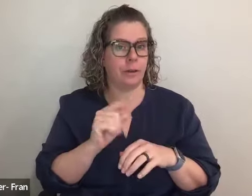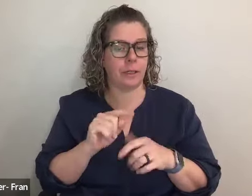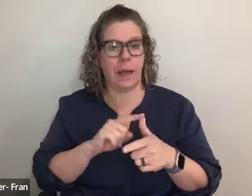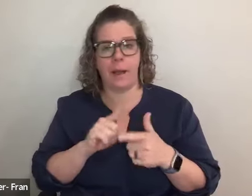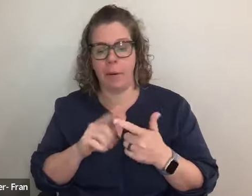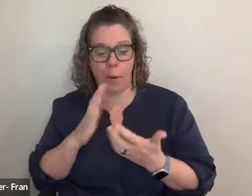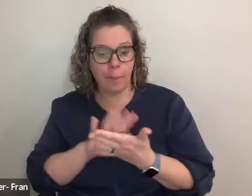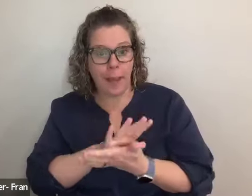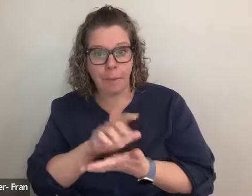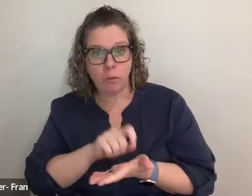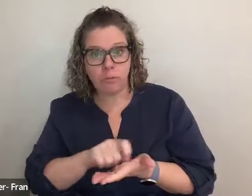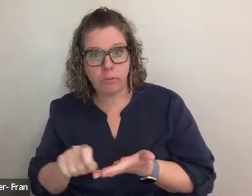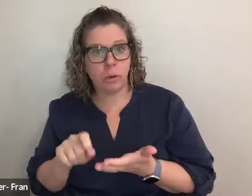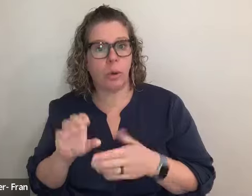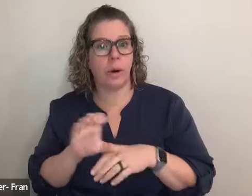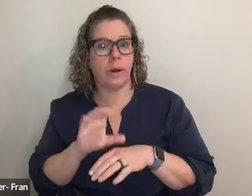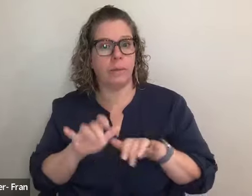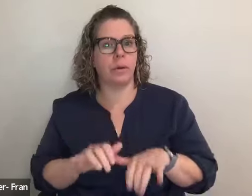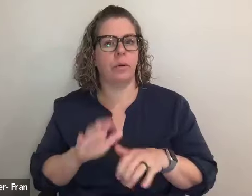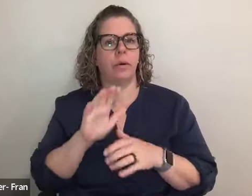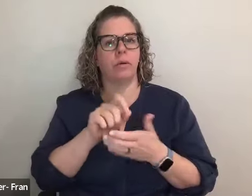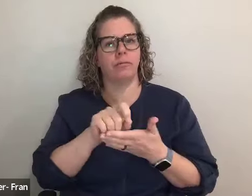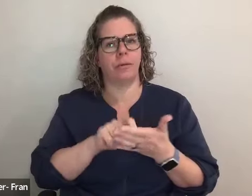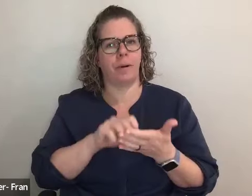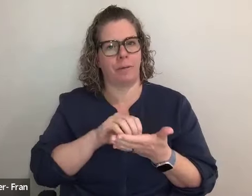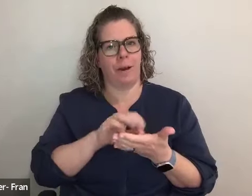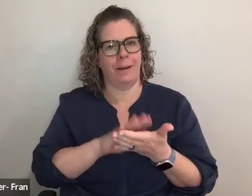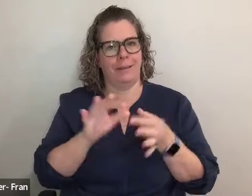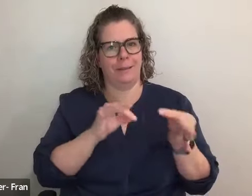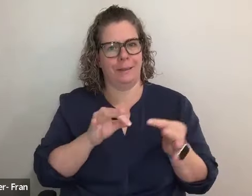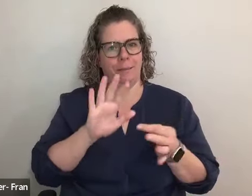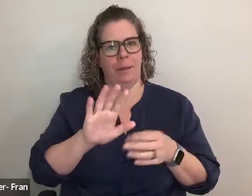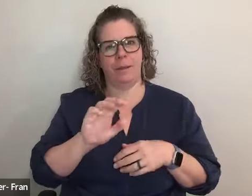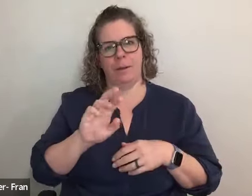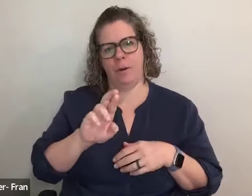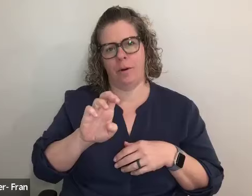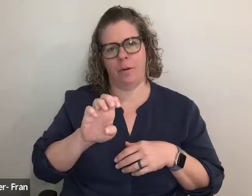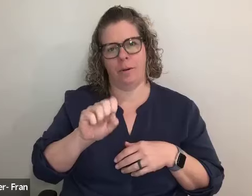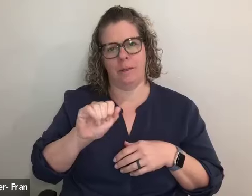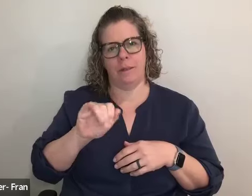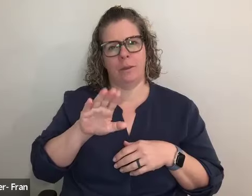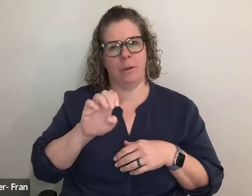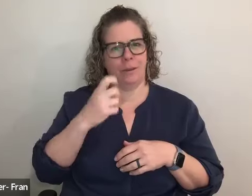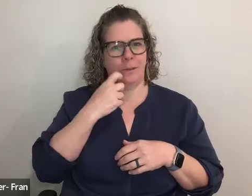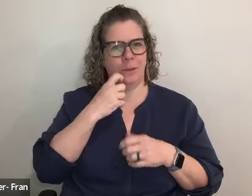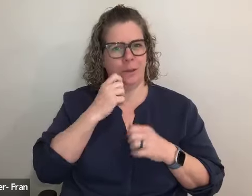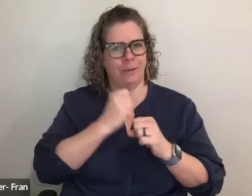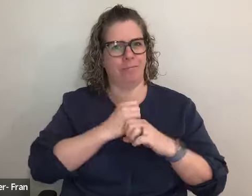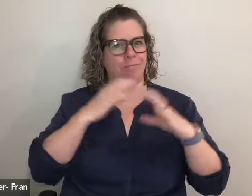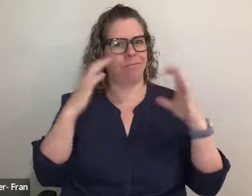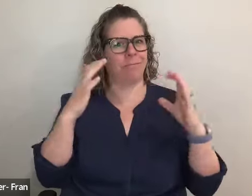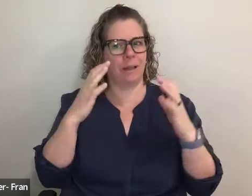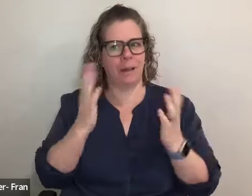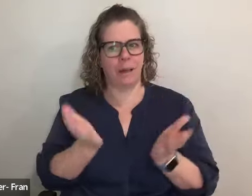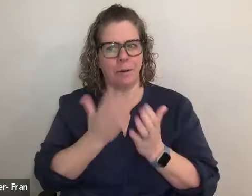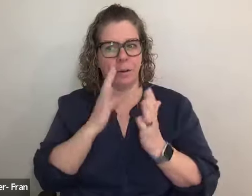phone or on your computer, write your resource down. I also encourage myself and others to write